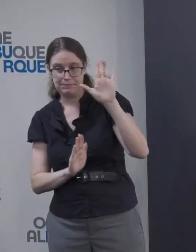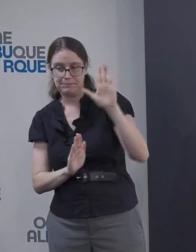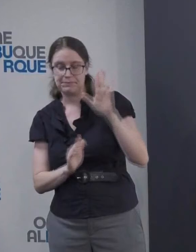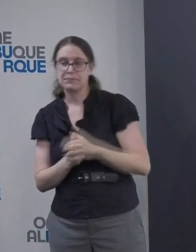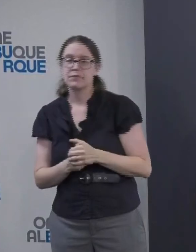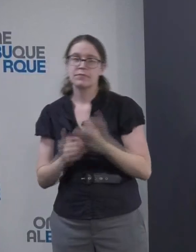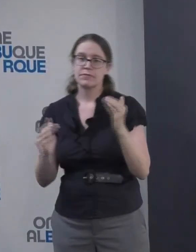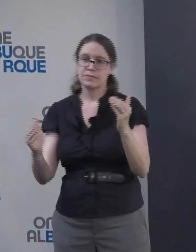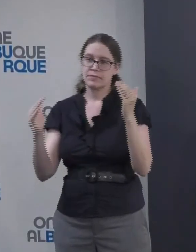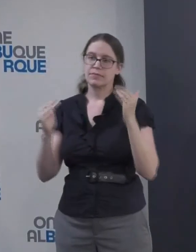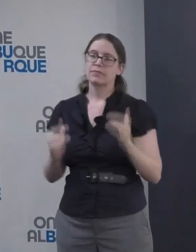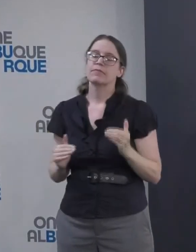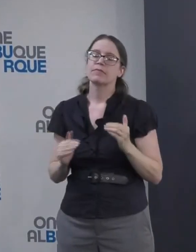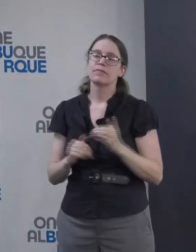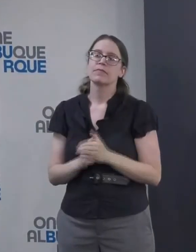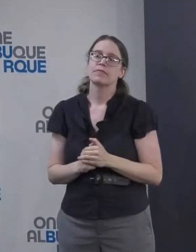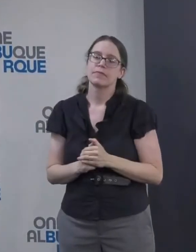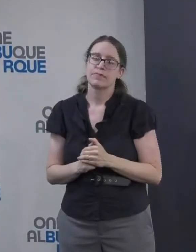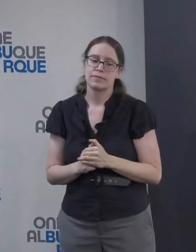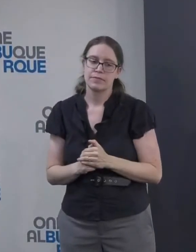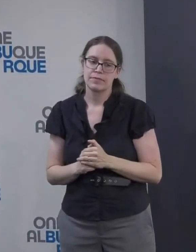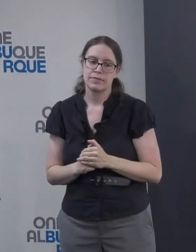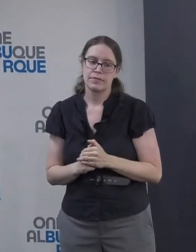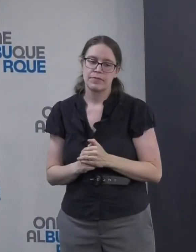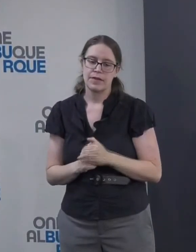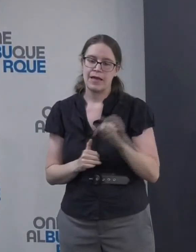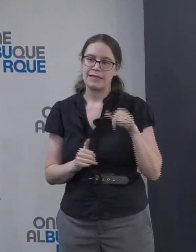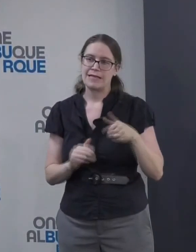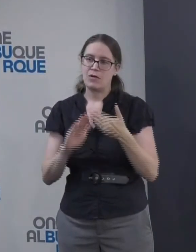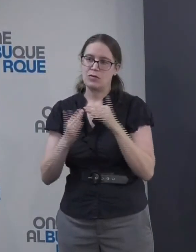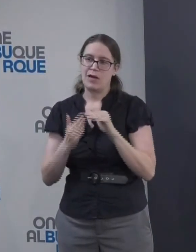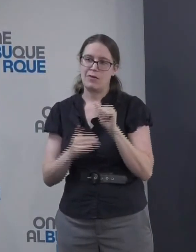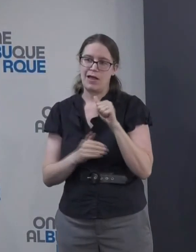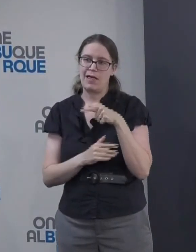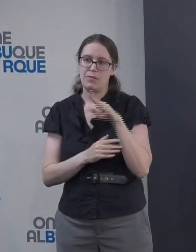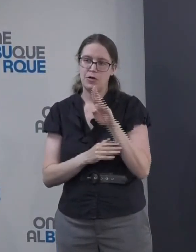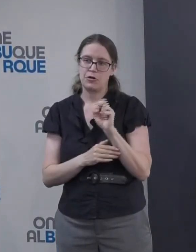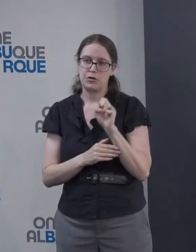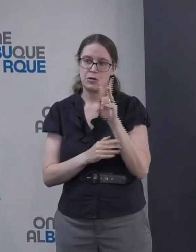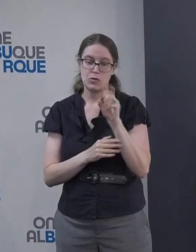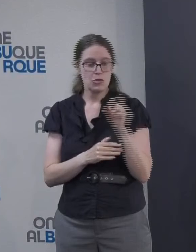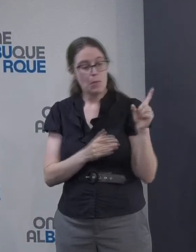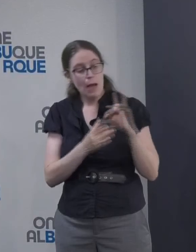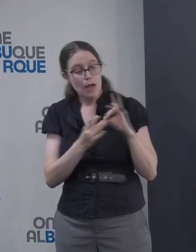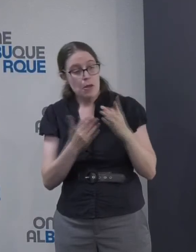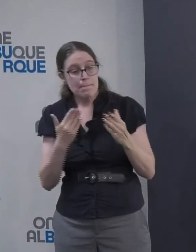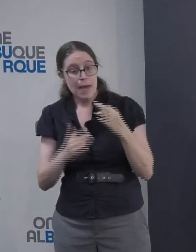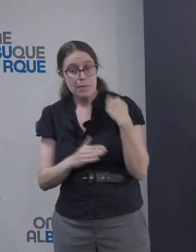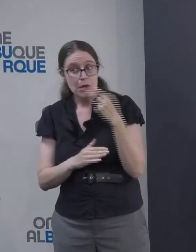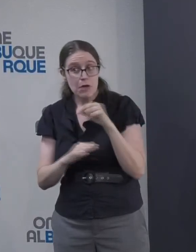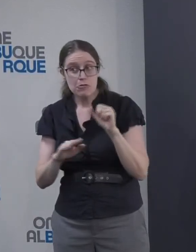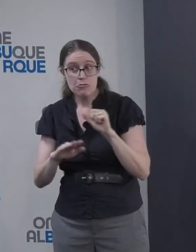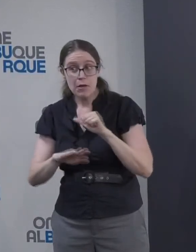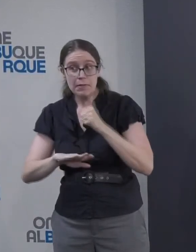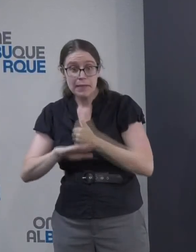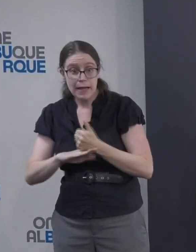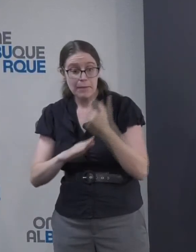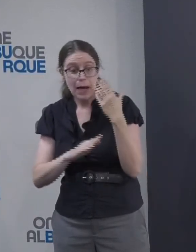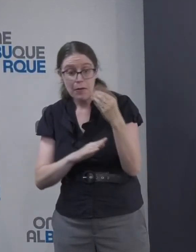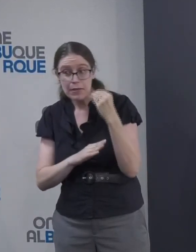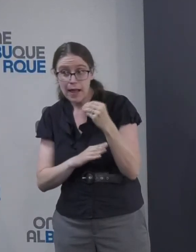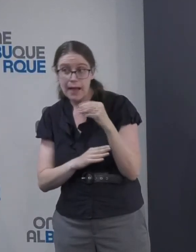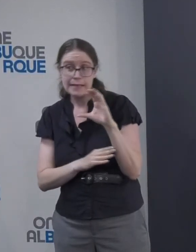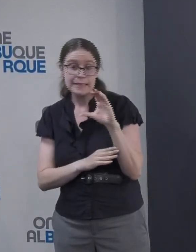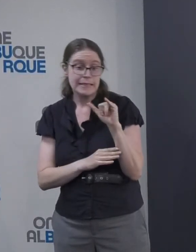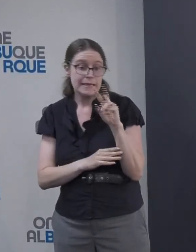from Peter Rice of the Downtown Albuquerque News. You mentioned a possible setup at Civic Plaza or the rail yards. What might that look like